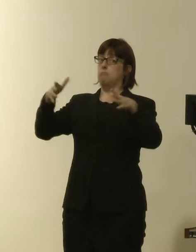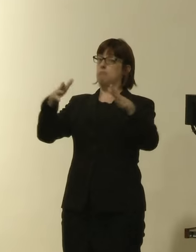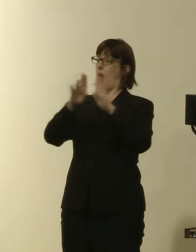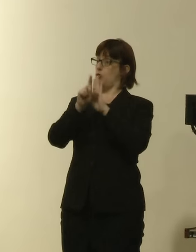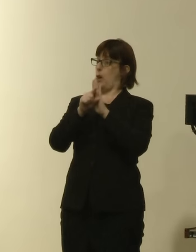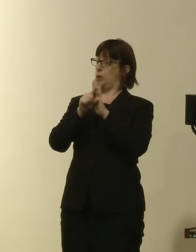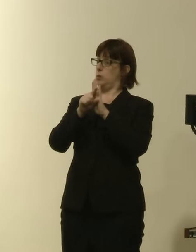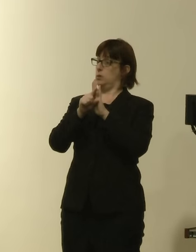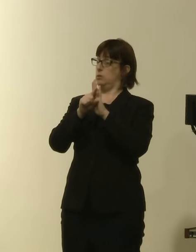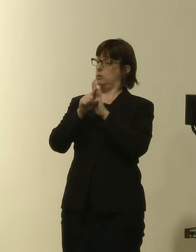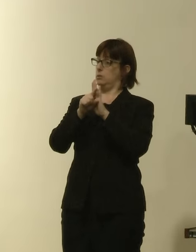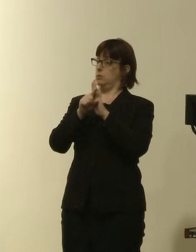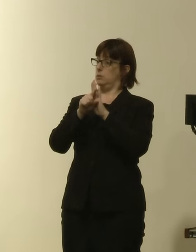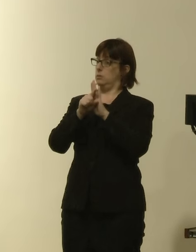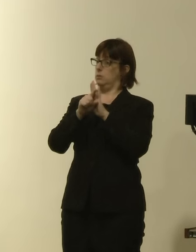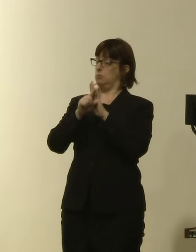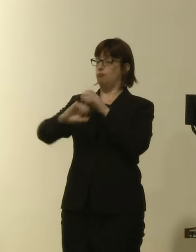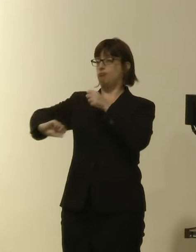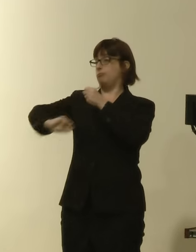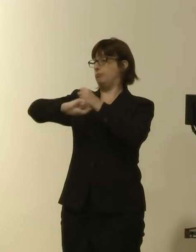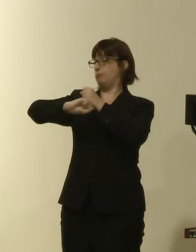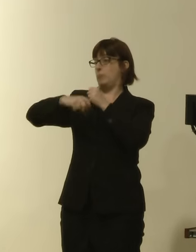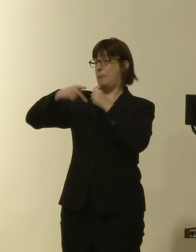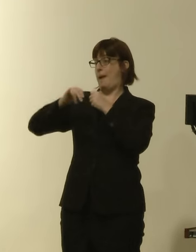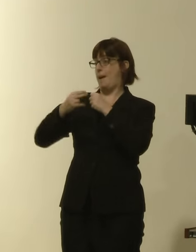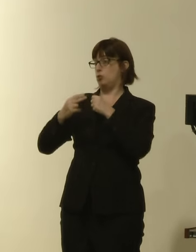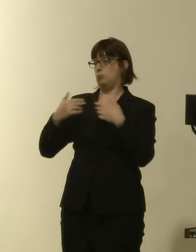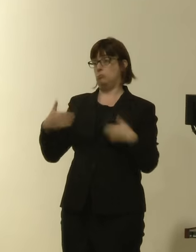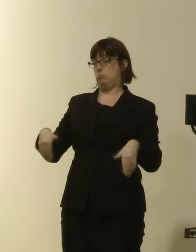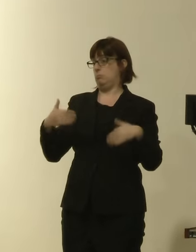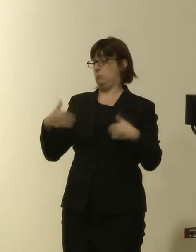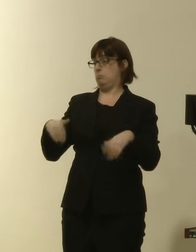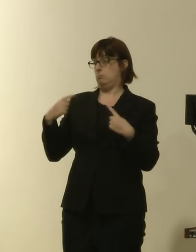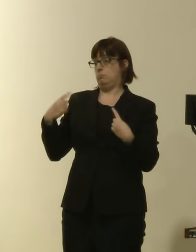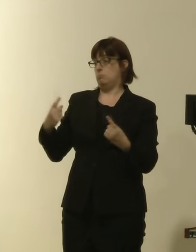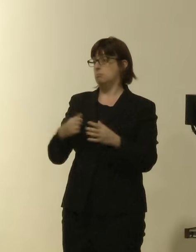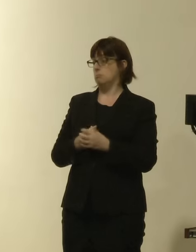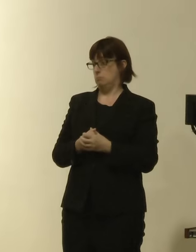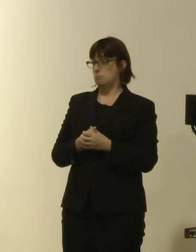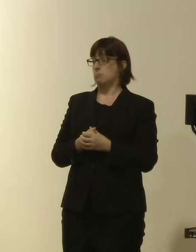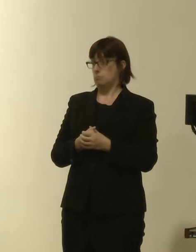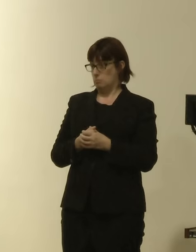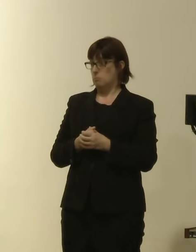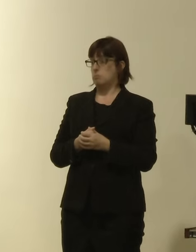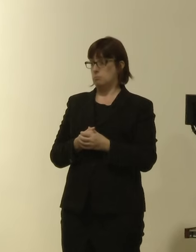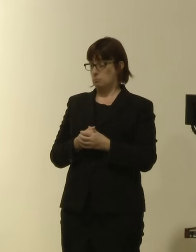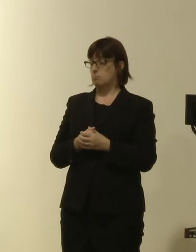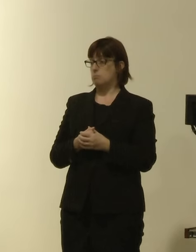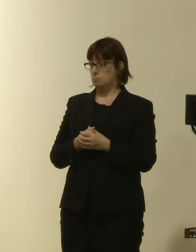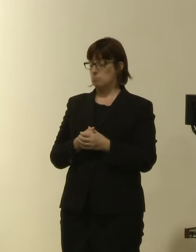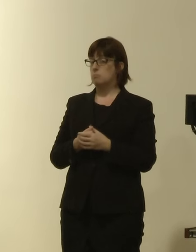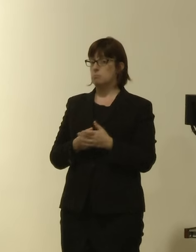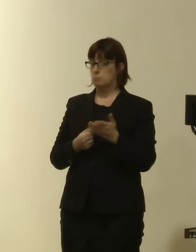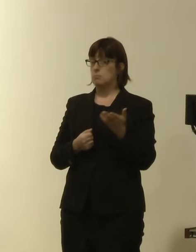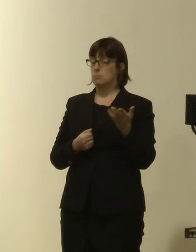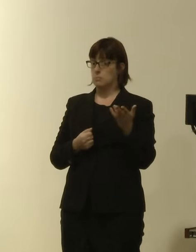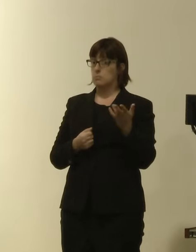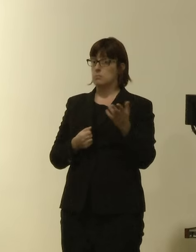been huge supporters of Partners in Health. Face AIDS, just to name one that started